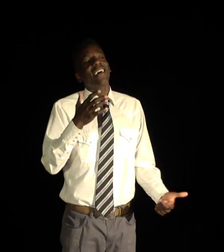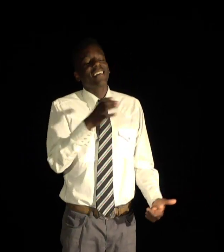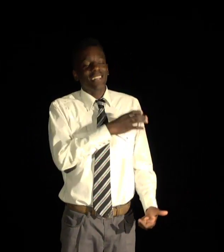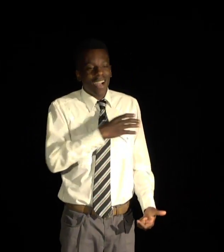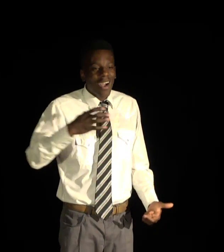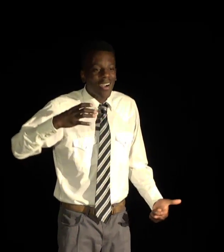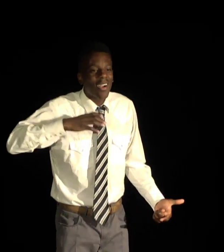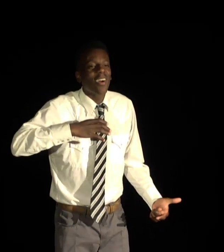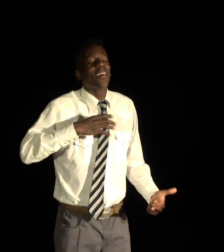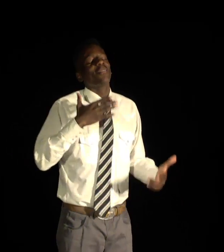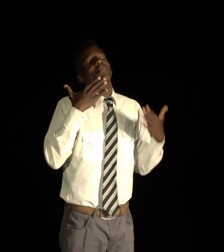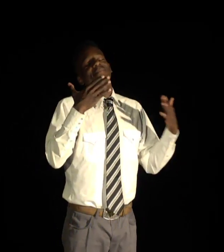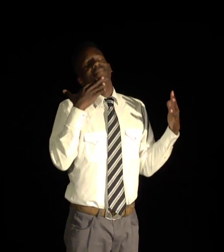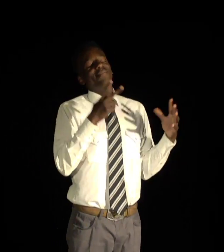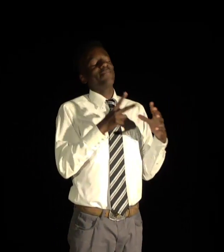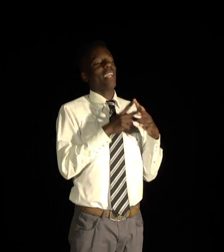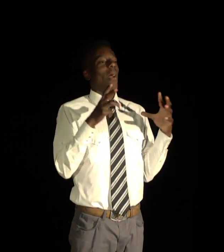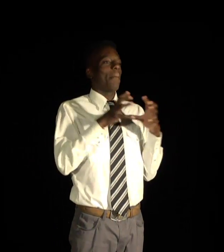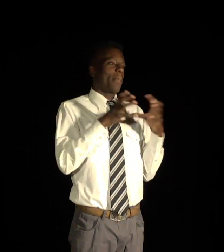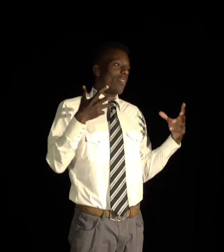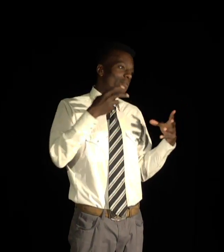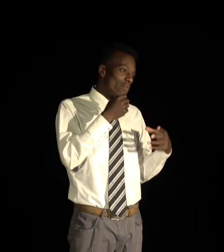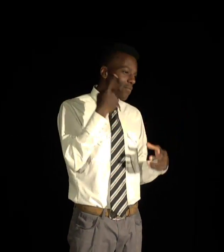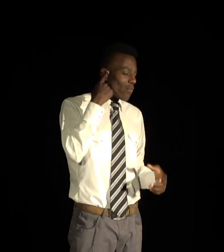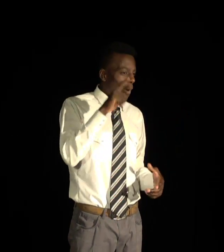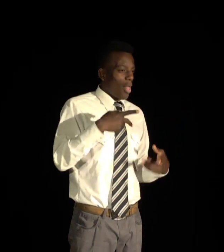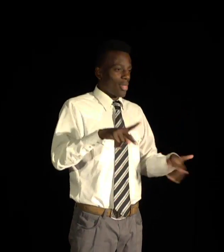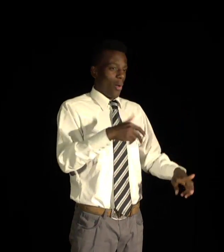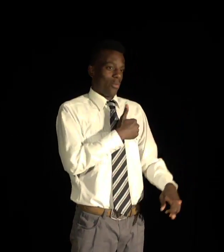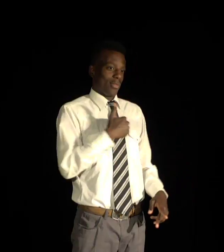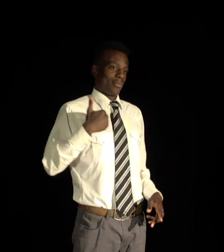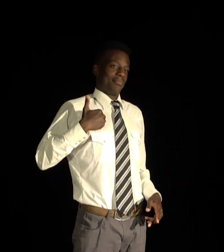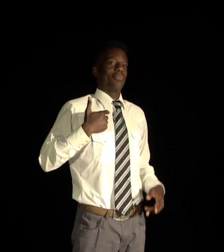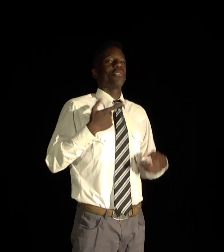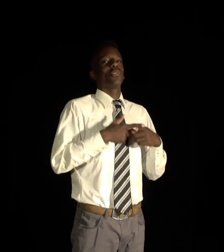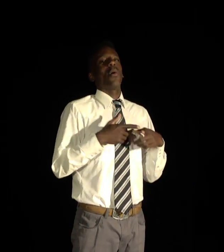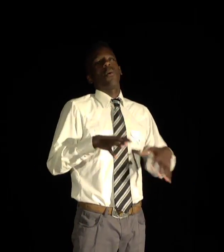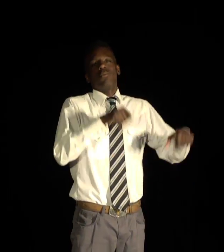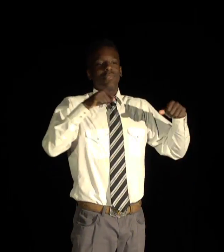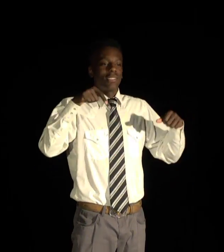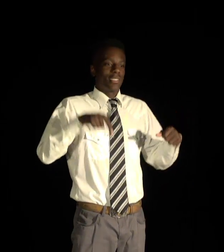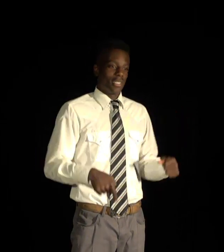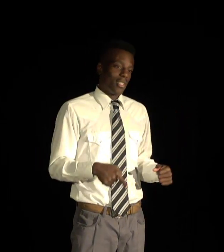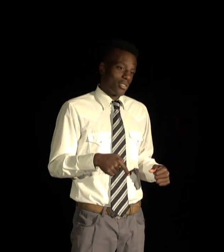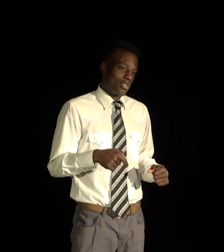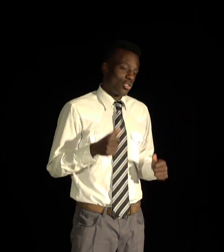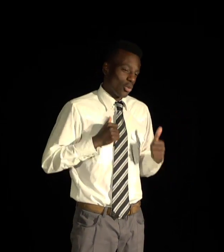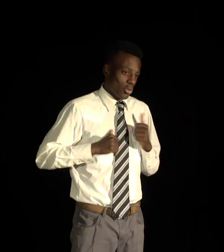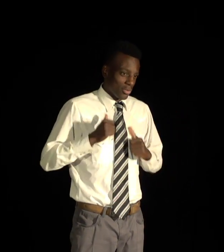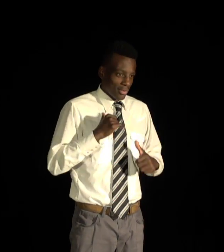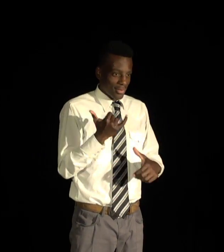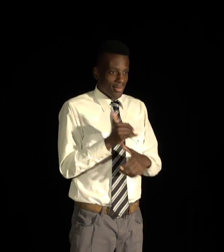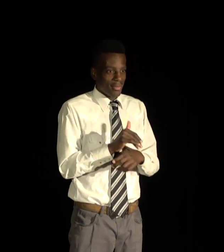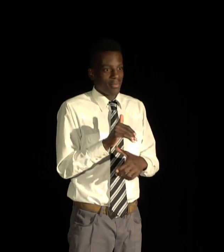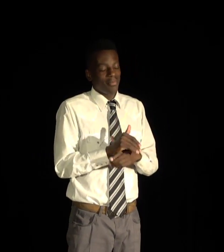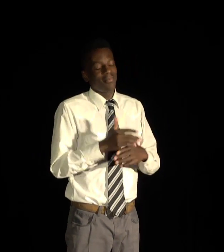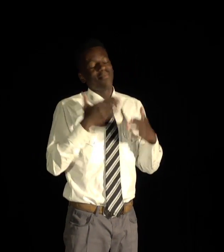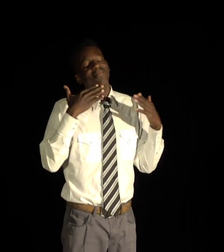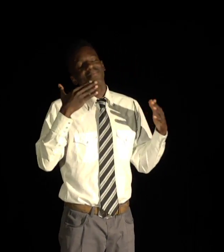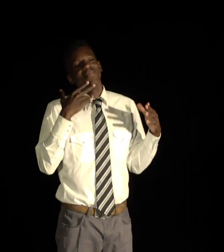Kathy and Miss Hilty, thank you all so much for allowing us to take on this show and host it for you all